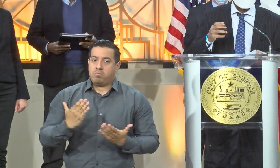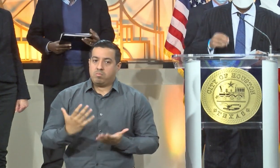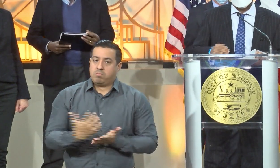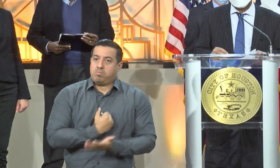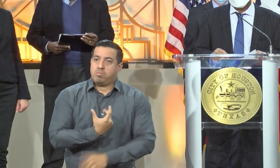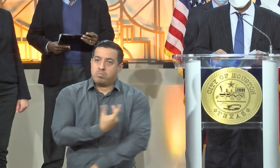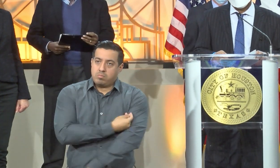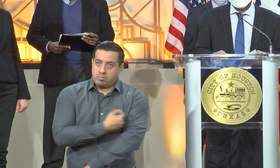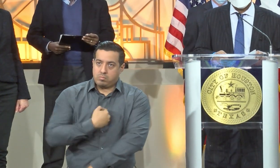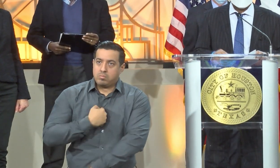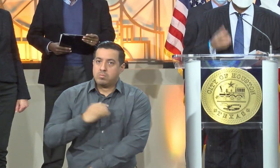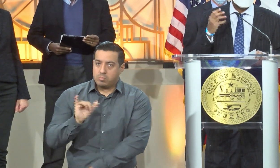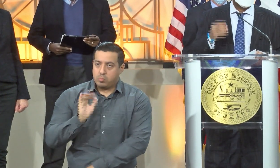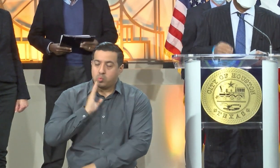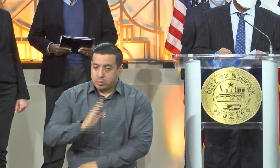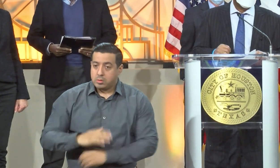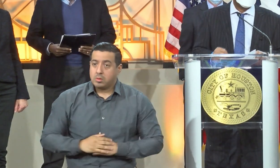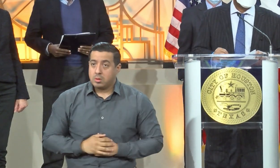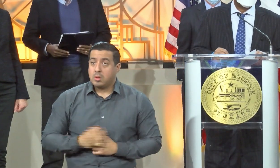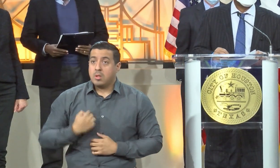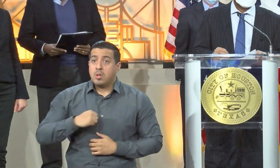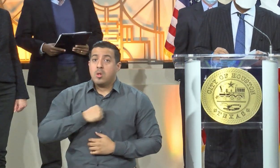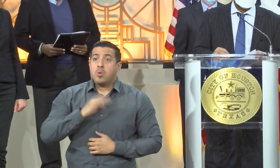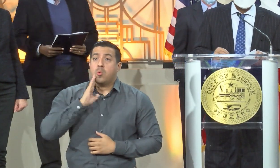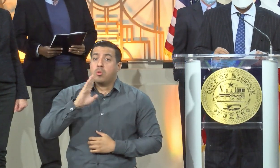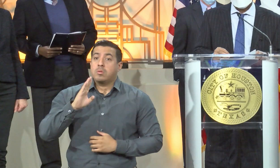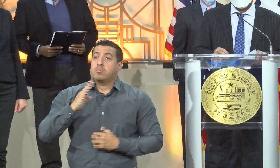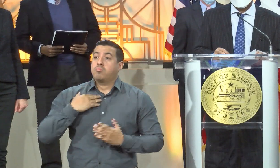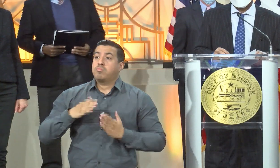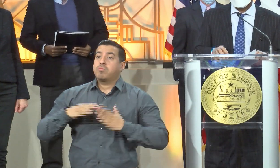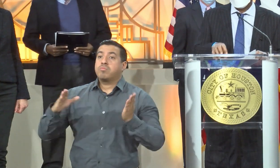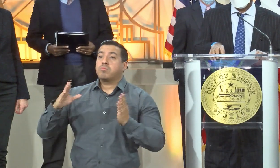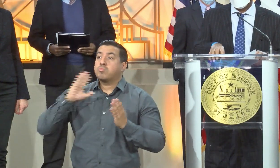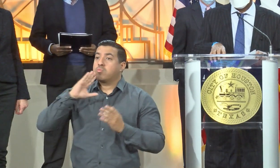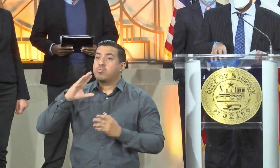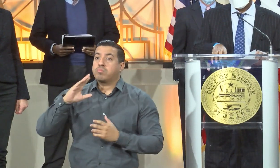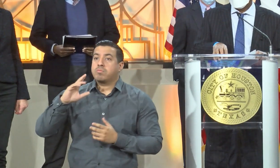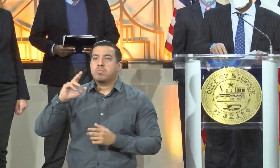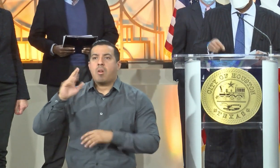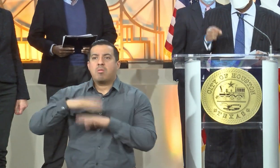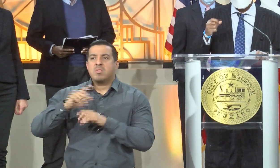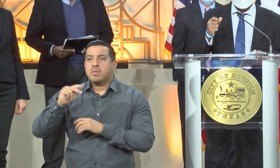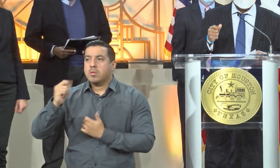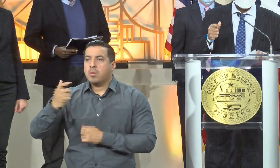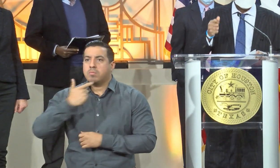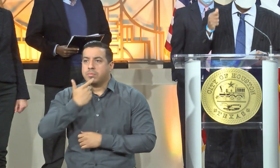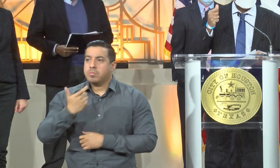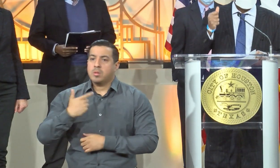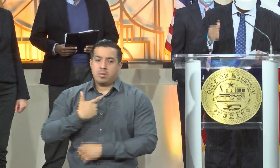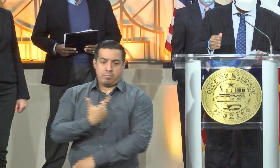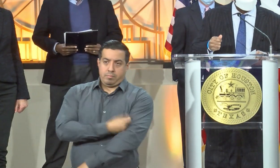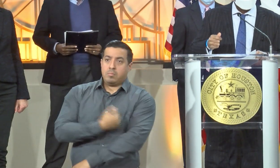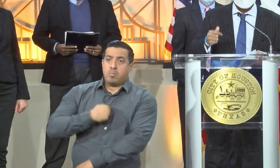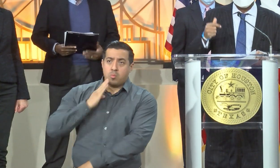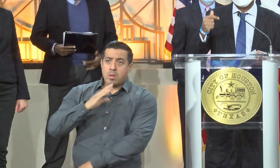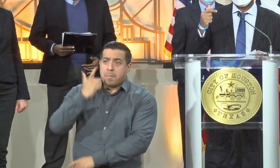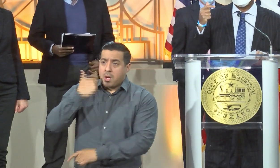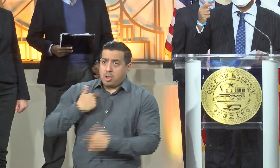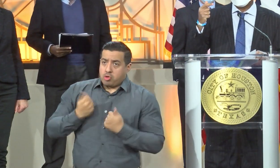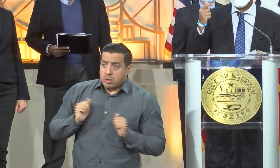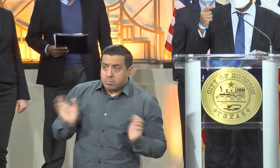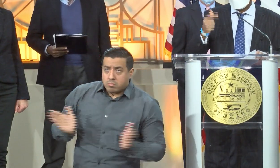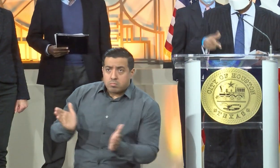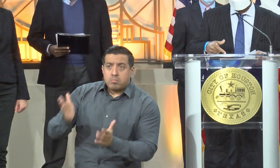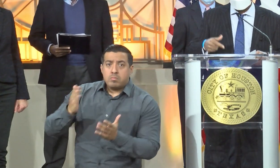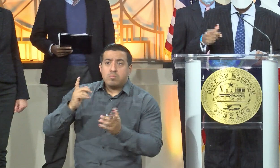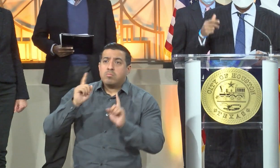vaccine. In fact, we'll do it publicly because we've encouraged people to get tested. We've encouraged